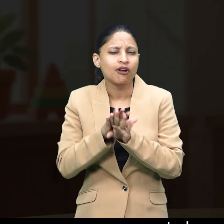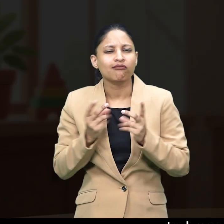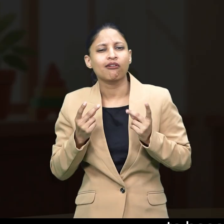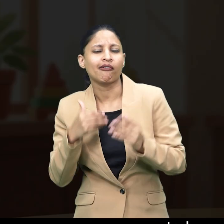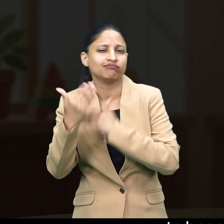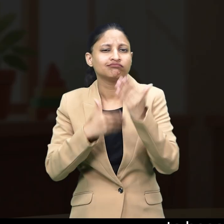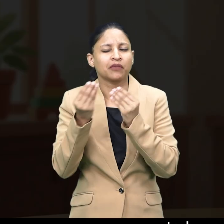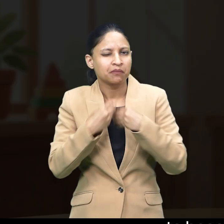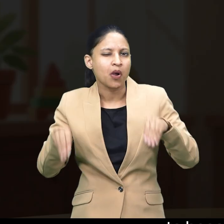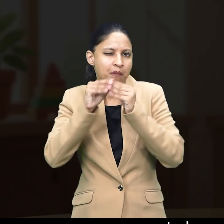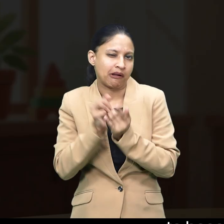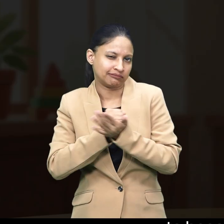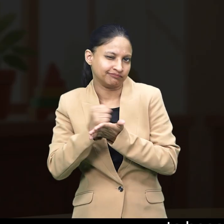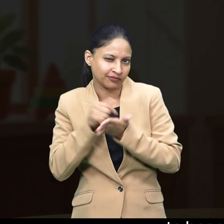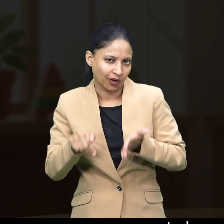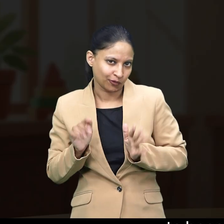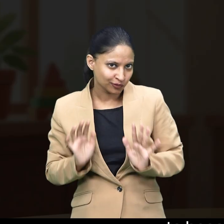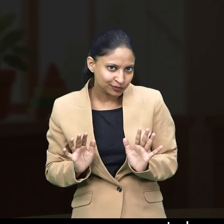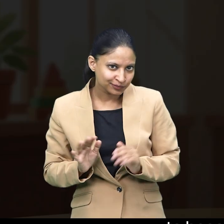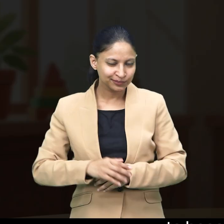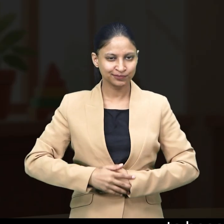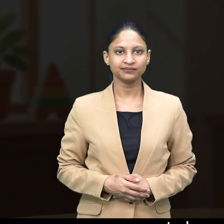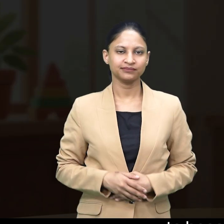problems to become even faster at addition.